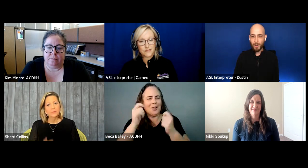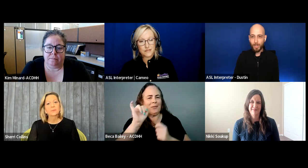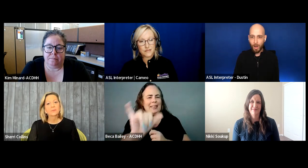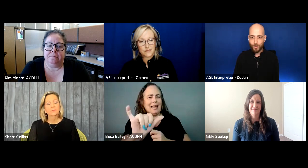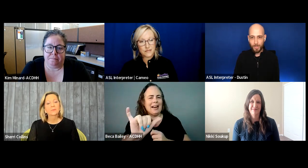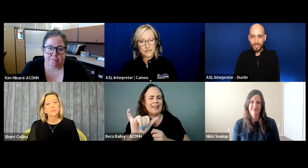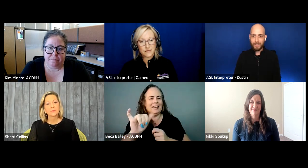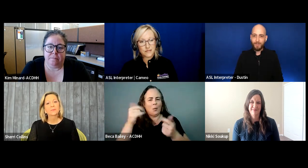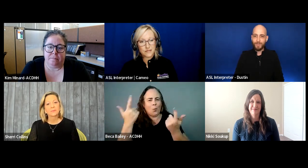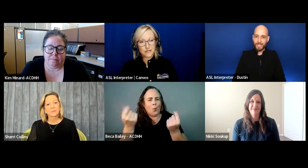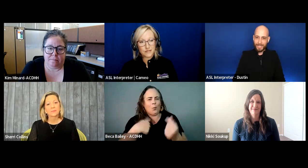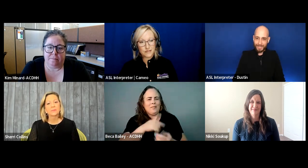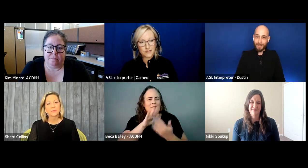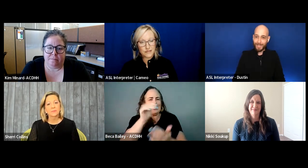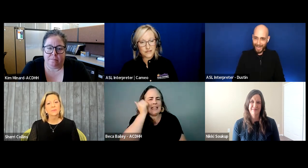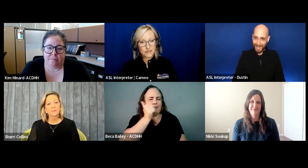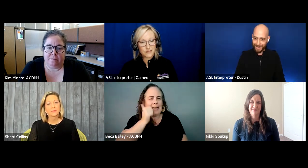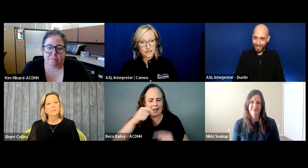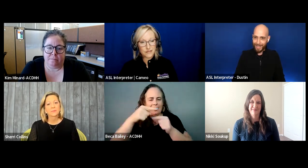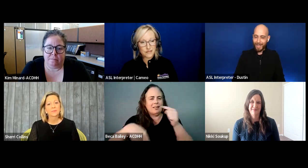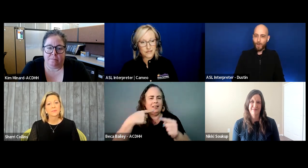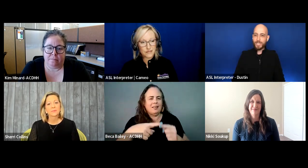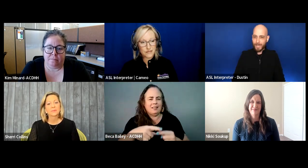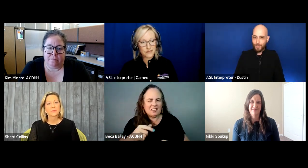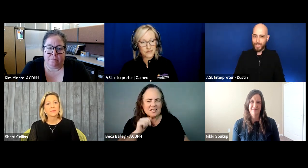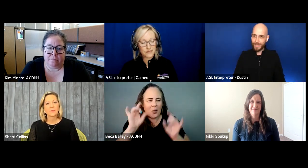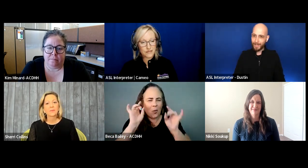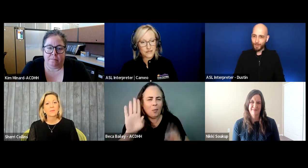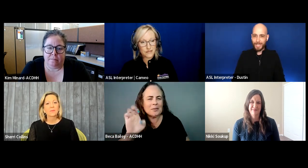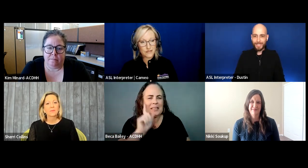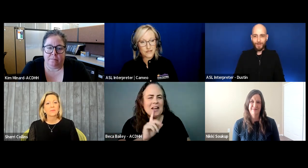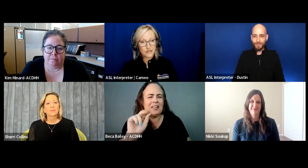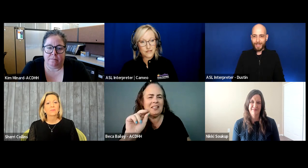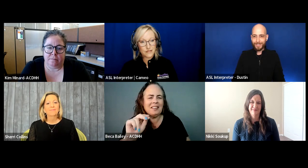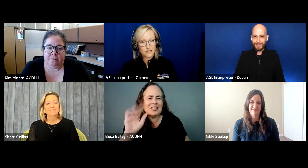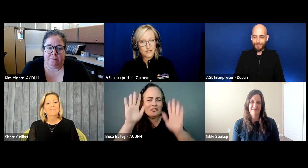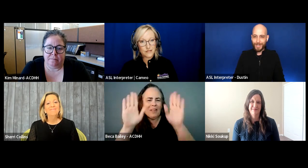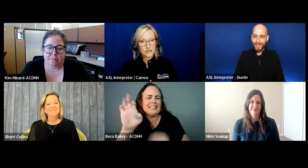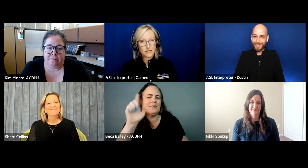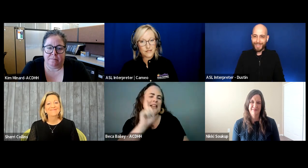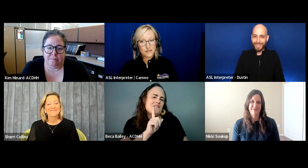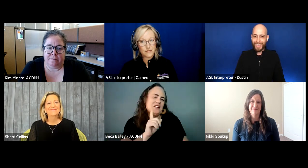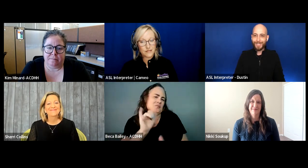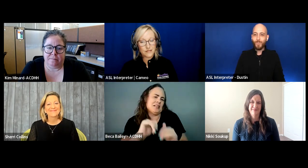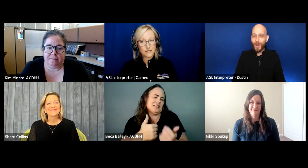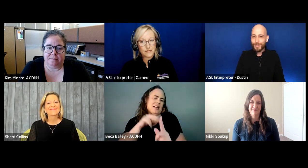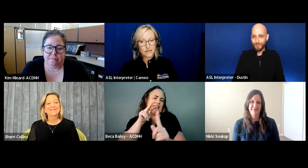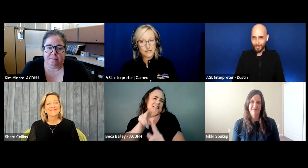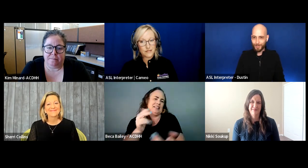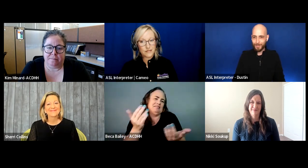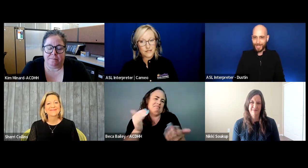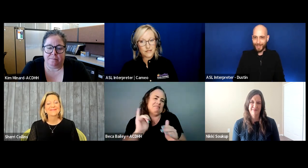wonderful things that come along with being deaf, the deaf gain. We celebrate that, those things that we face every day.